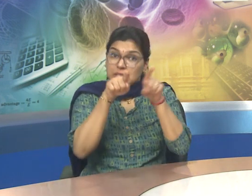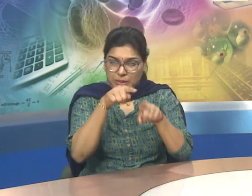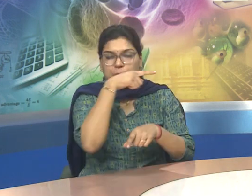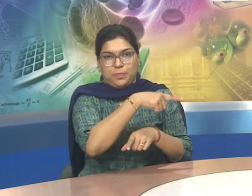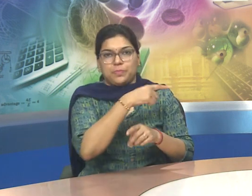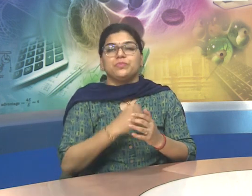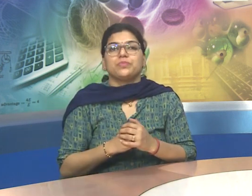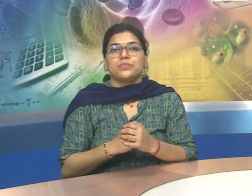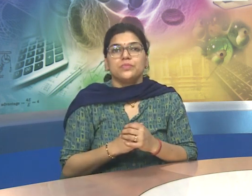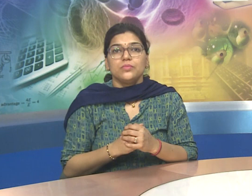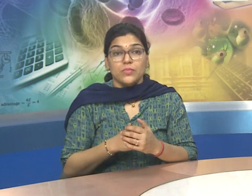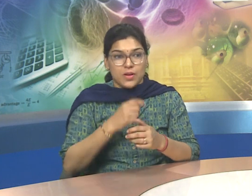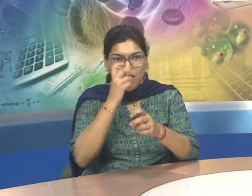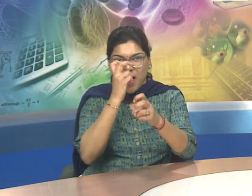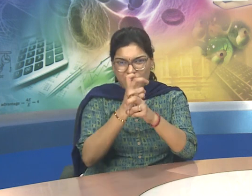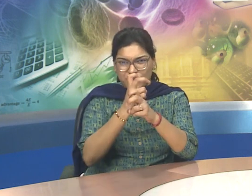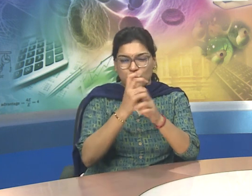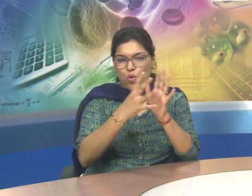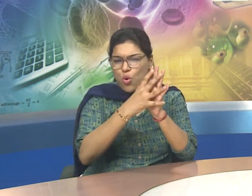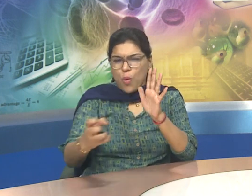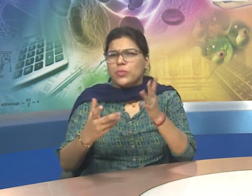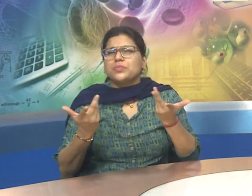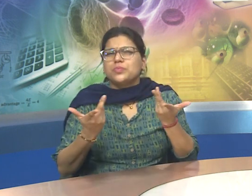And that is why hard copy means